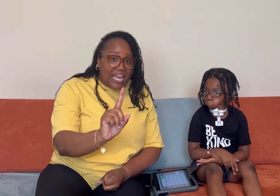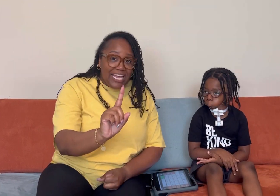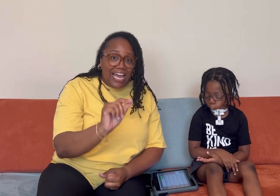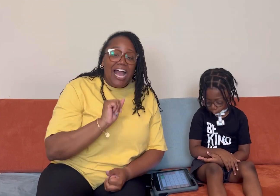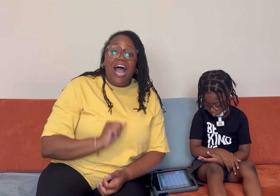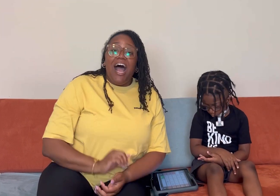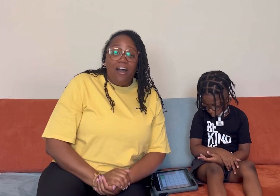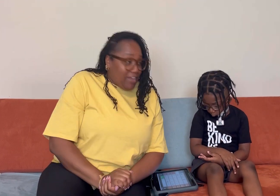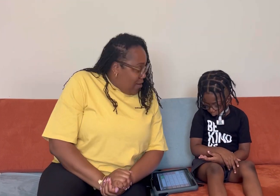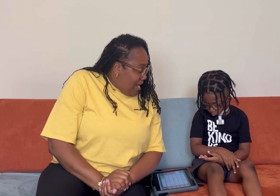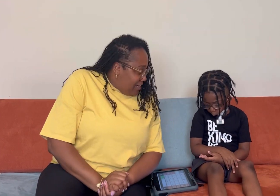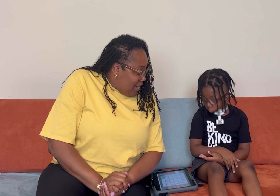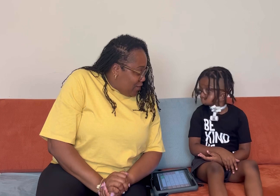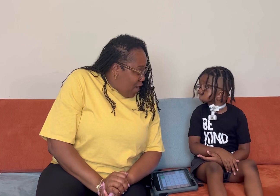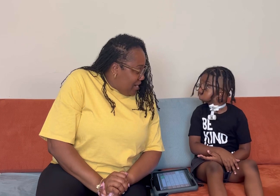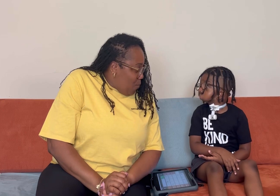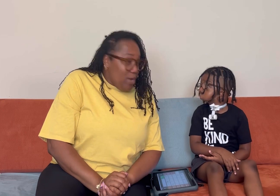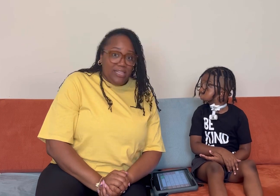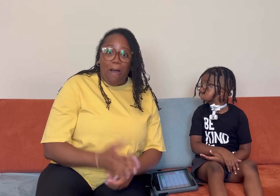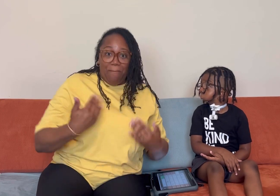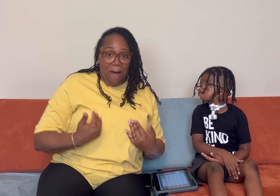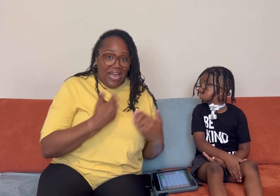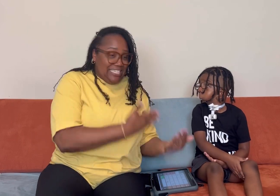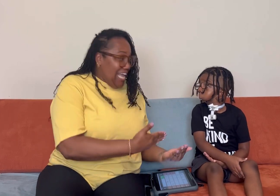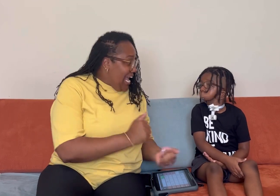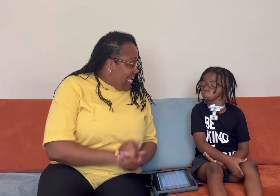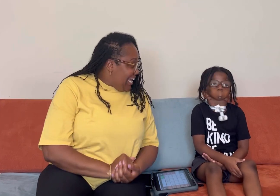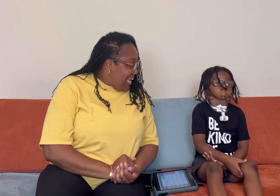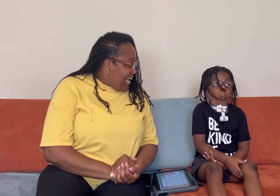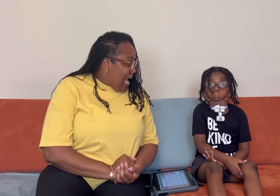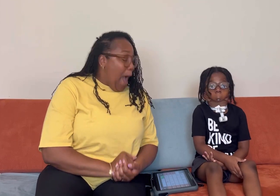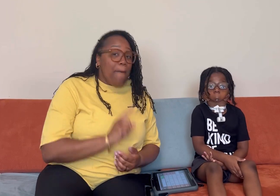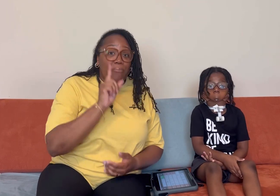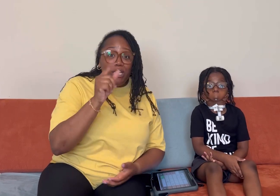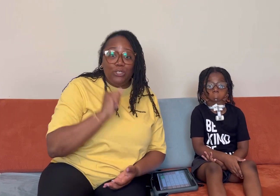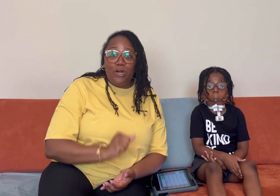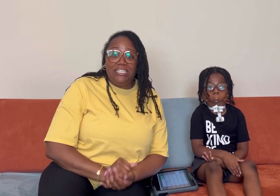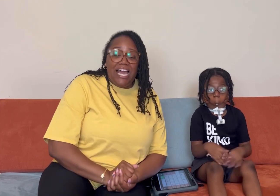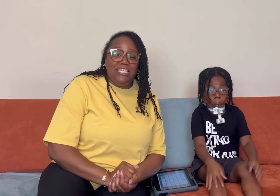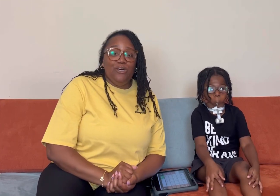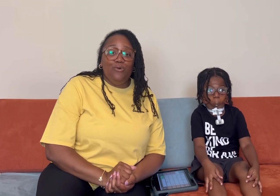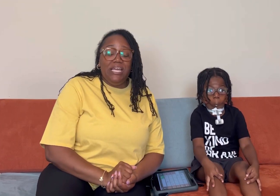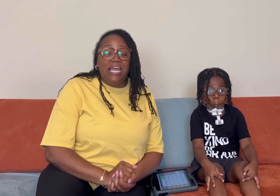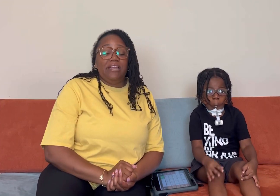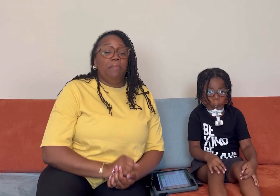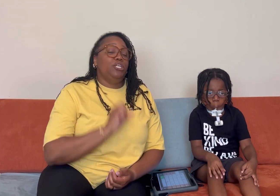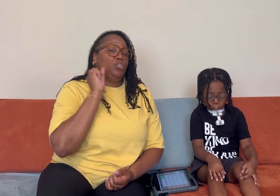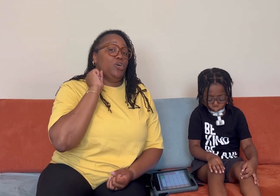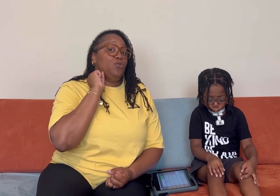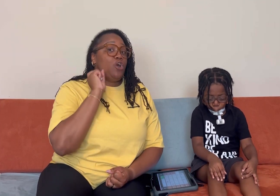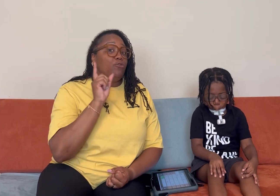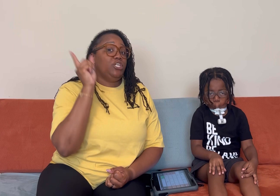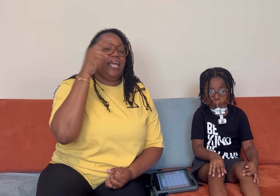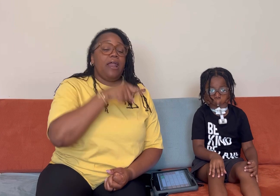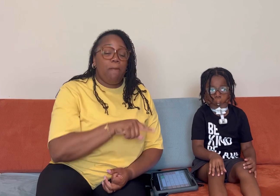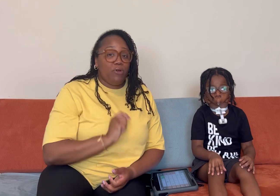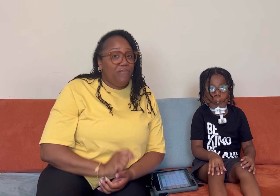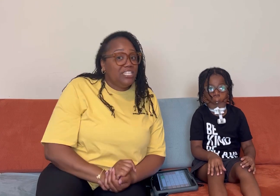of countdown to kindergarten with mama and Stank. Be sure to stay tuned in. Make sure you go check out our previous